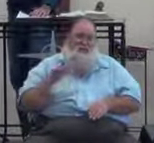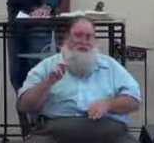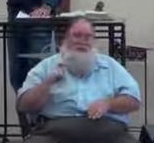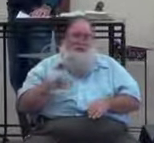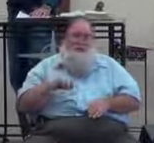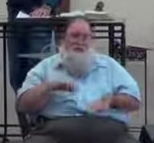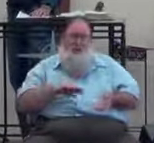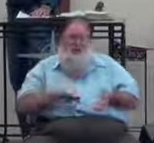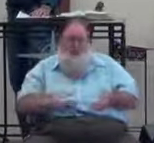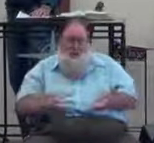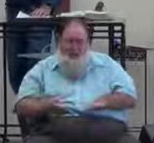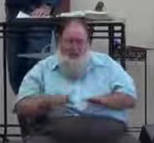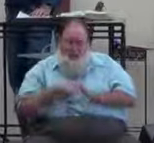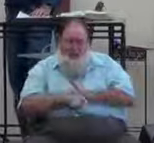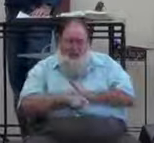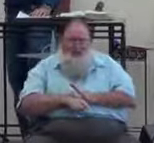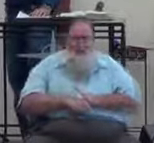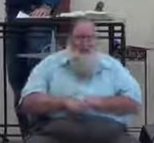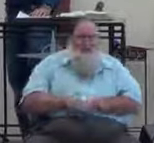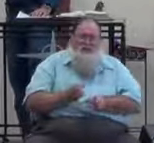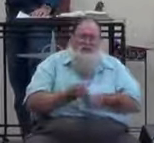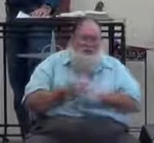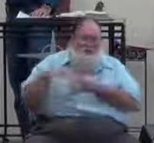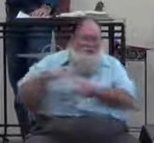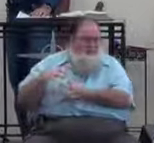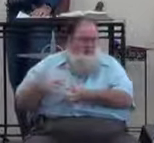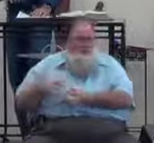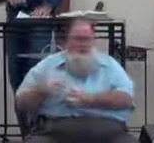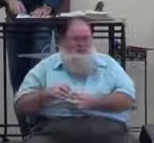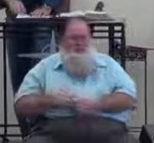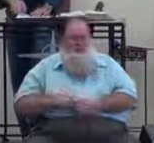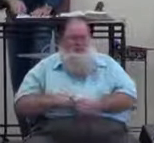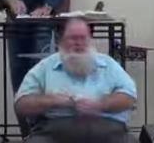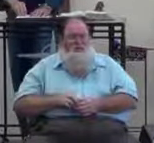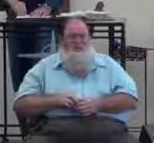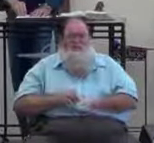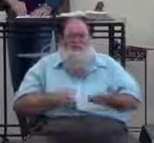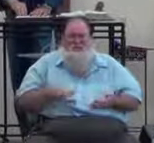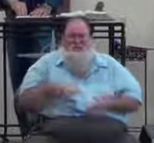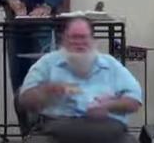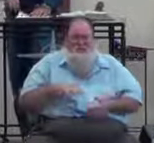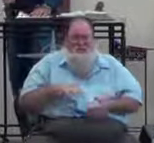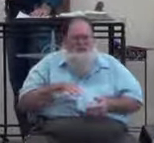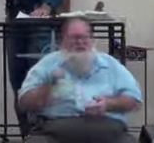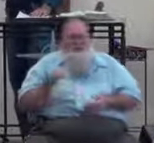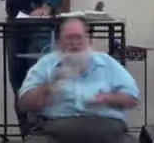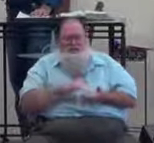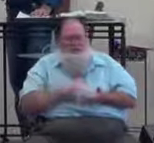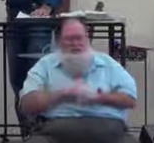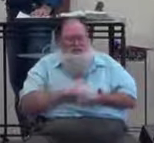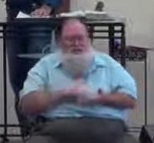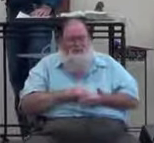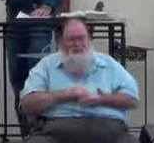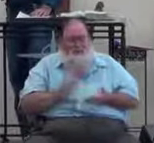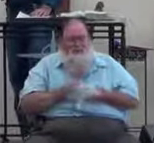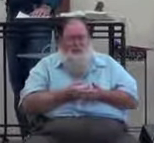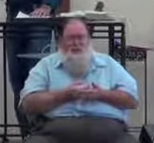There are probably, just a guesstimate, of around 10,000 new converts when Stephen gets stoned.